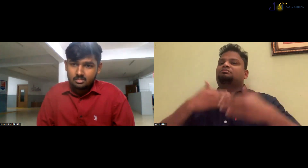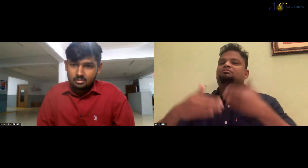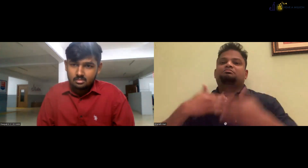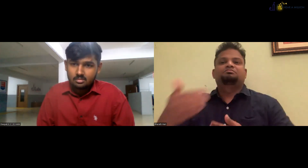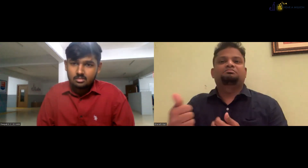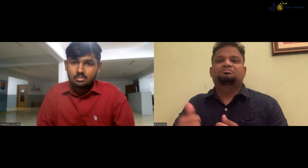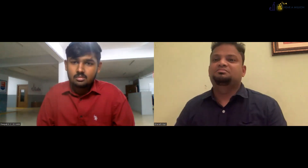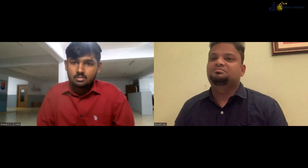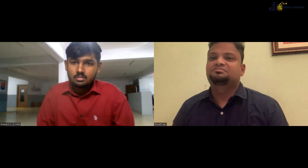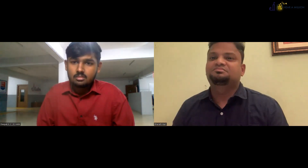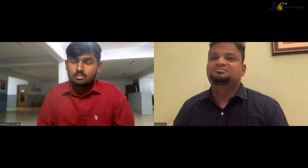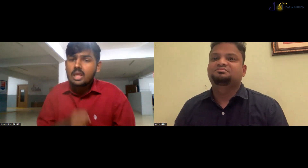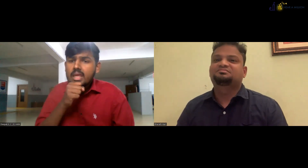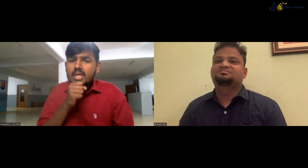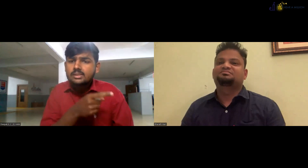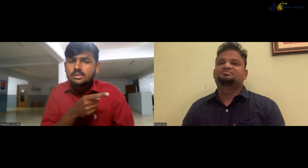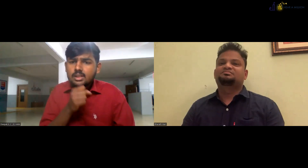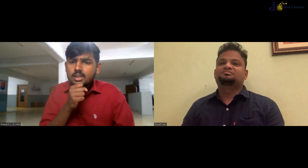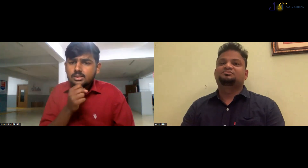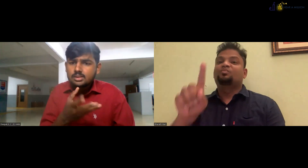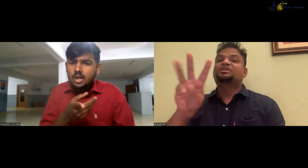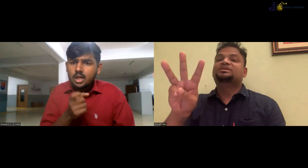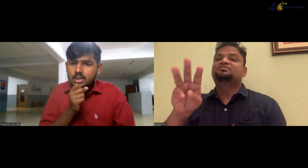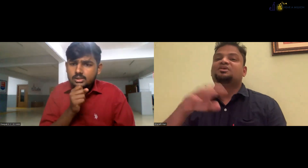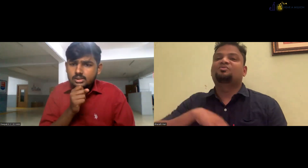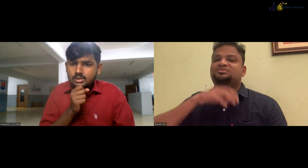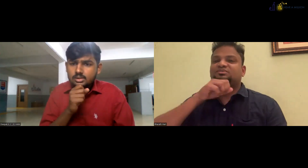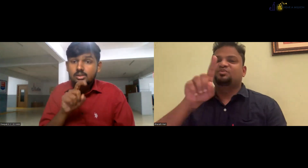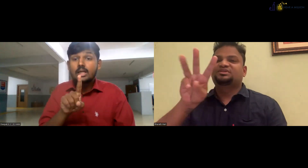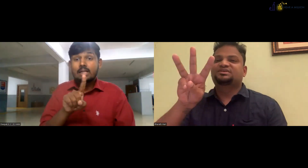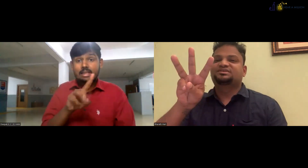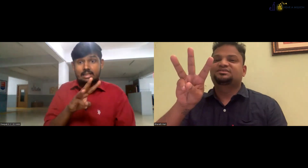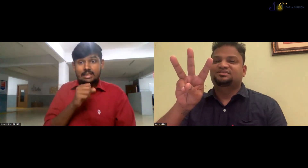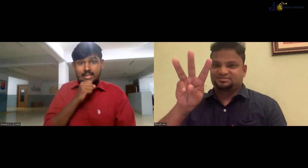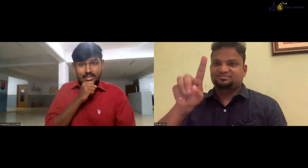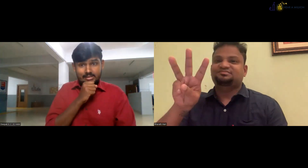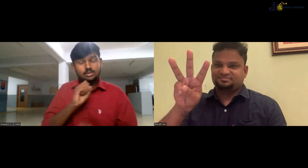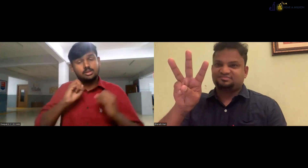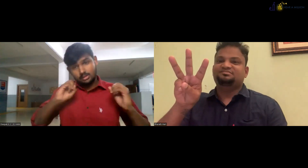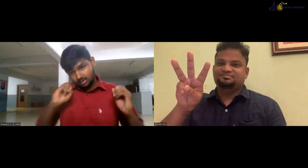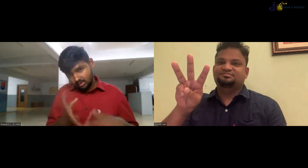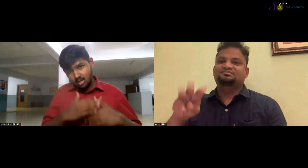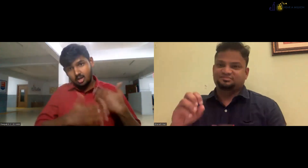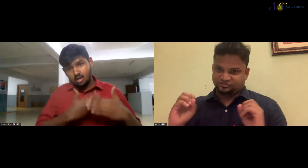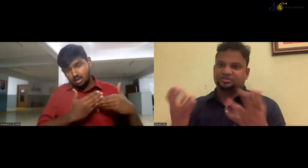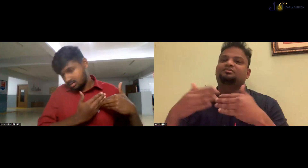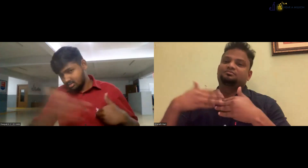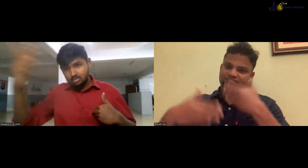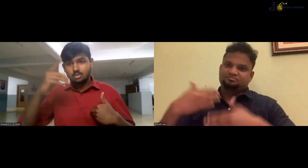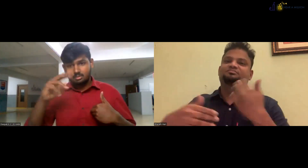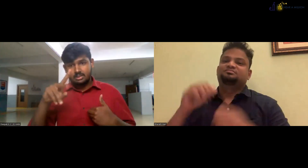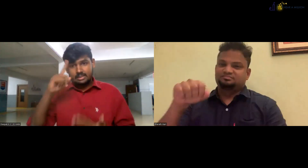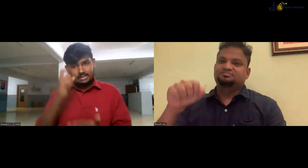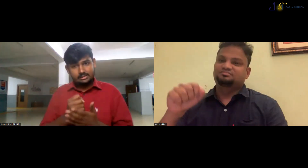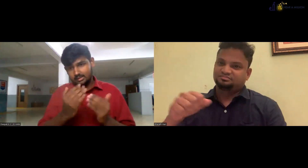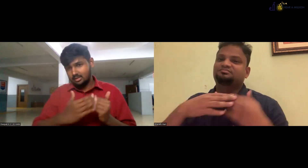animals and all. I really liked it, and I thought that, yeah, I would like to go ahead. What was your age that time? I was 13 years old.